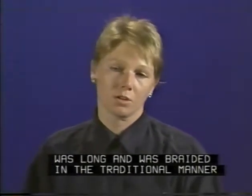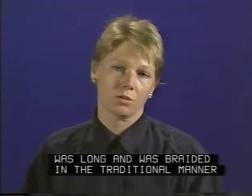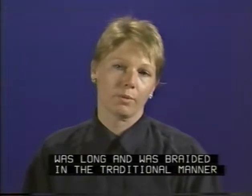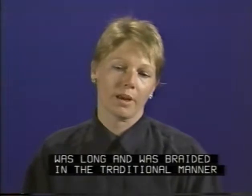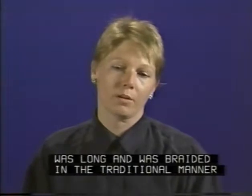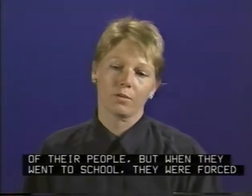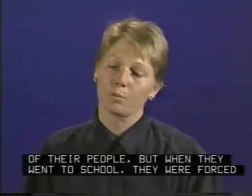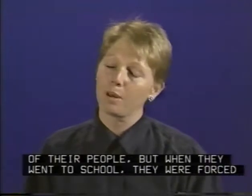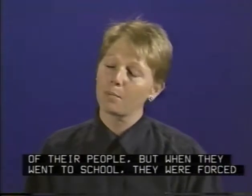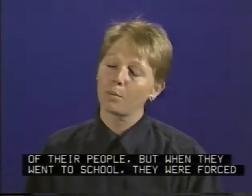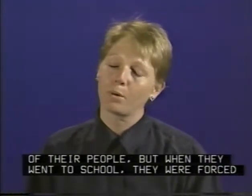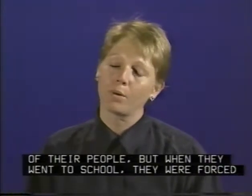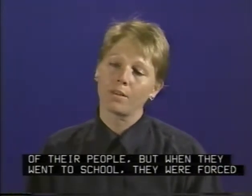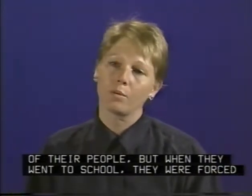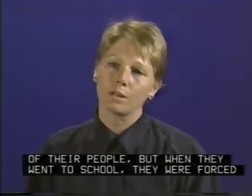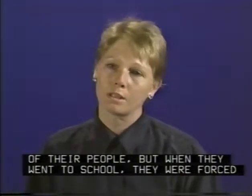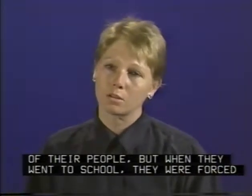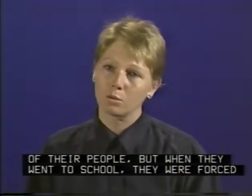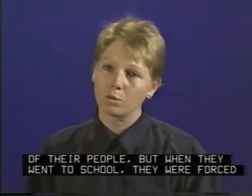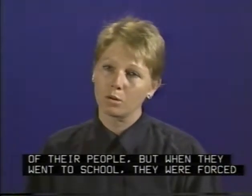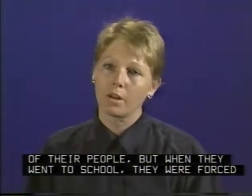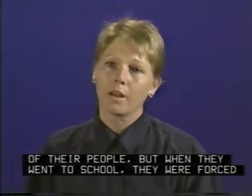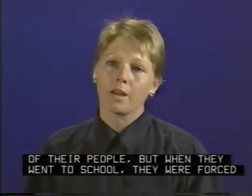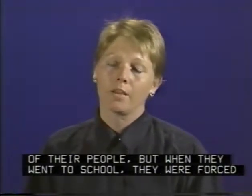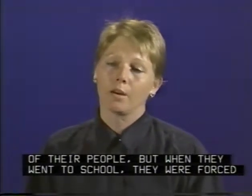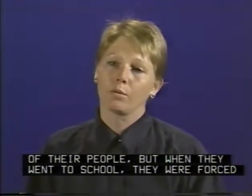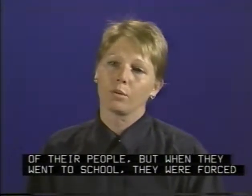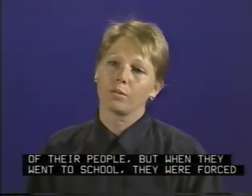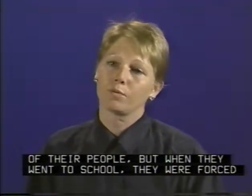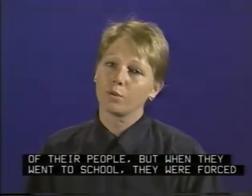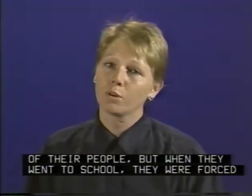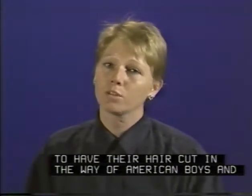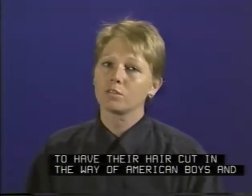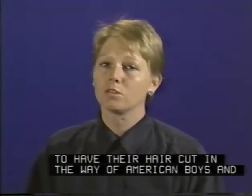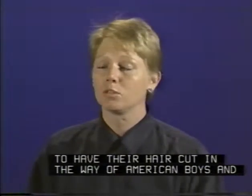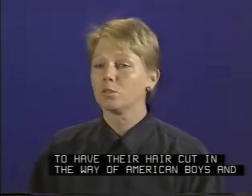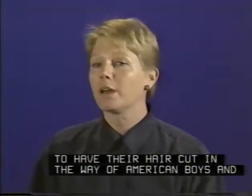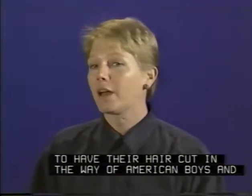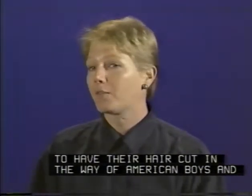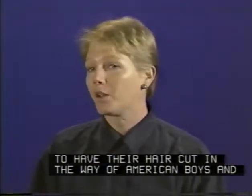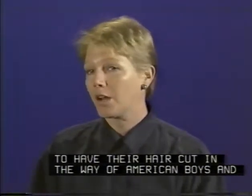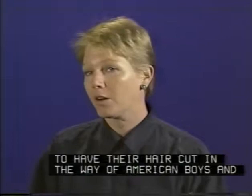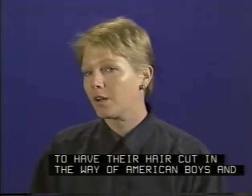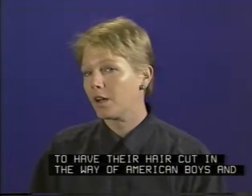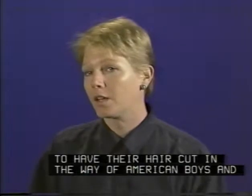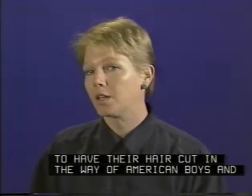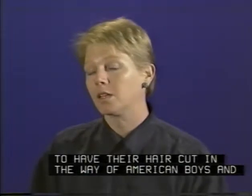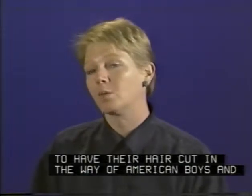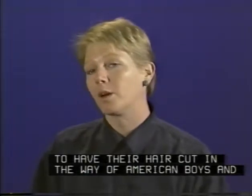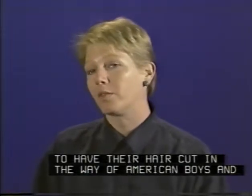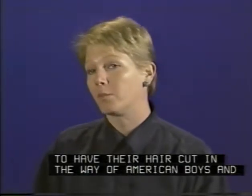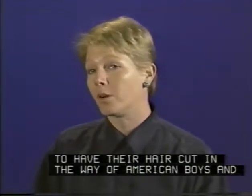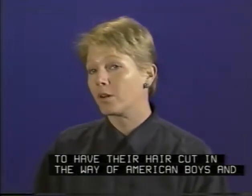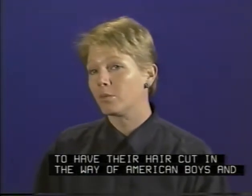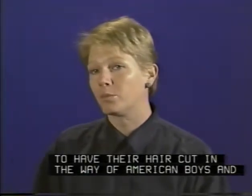traditional manner of their people. But when they went to school, they were forced to have their hair cut in the way of American